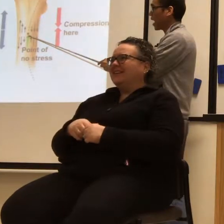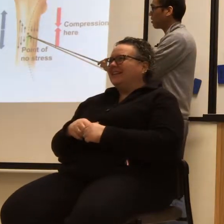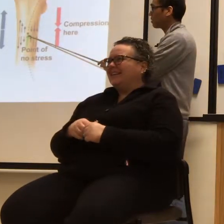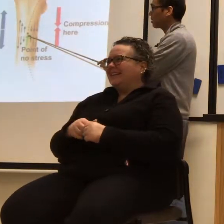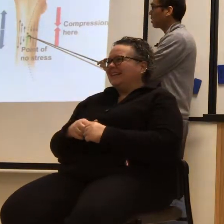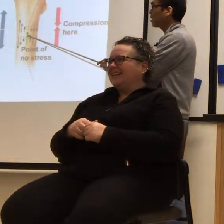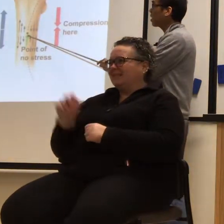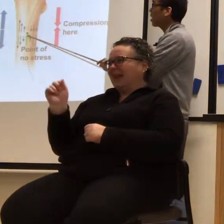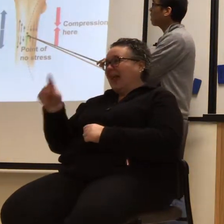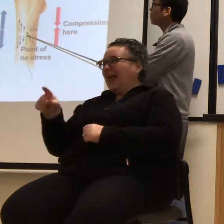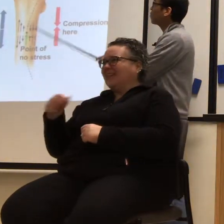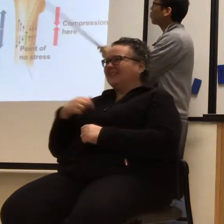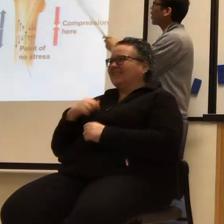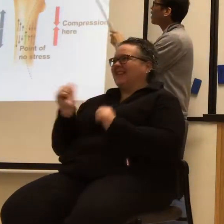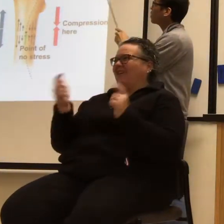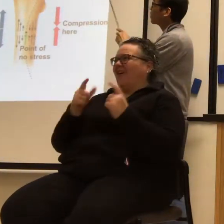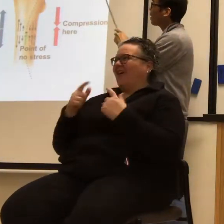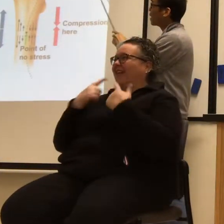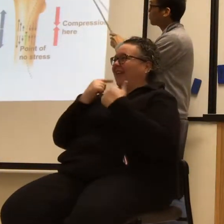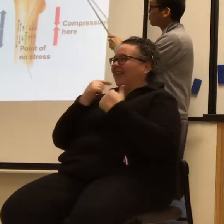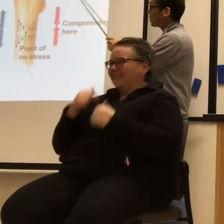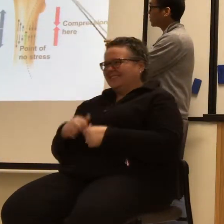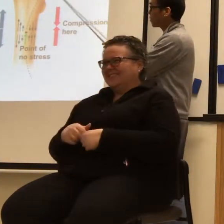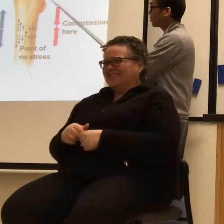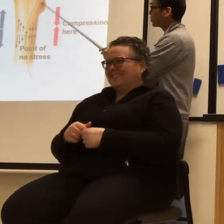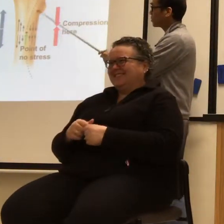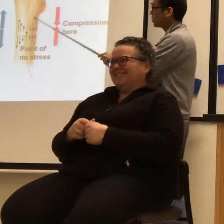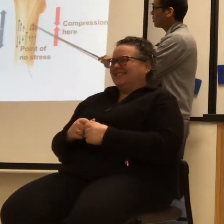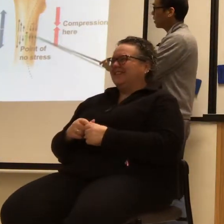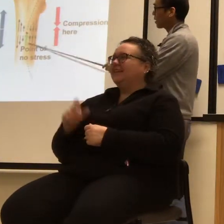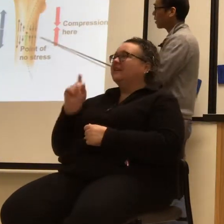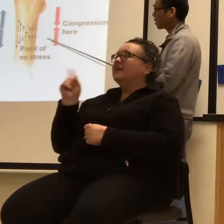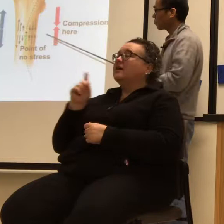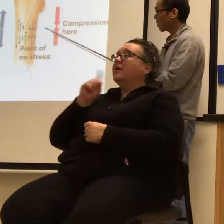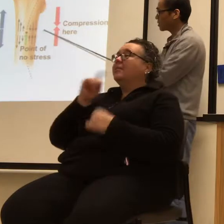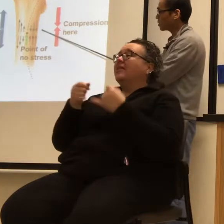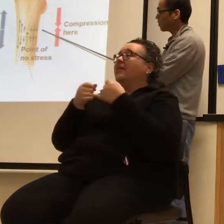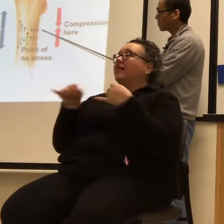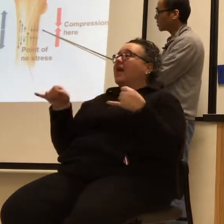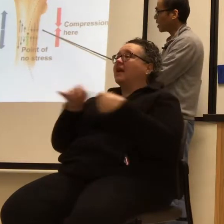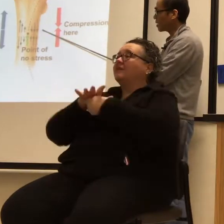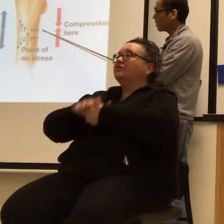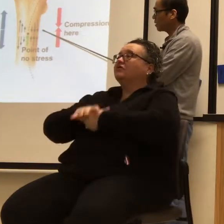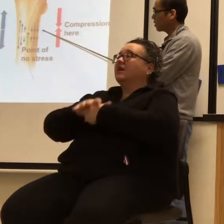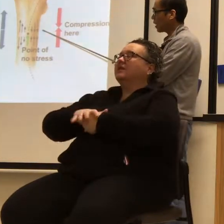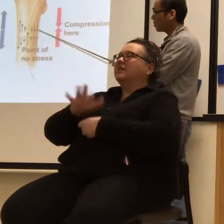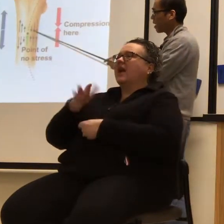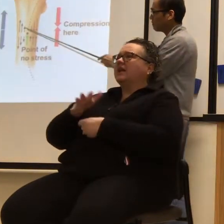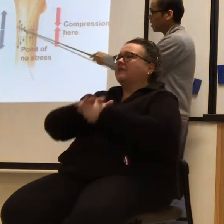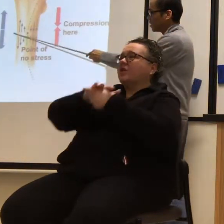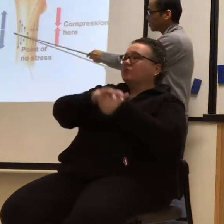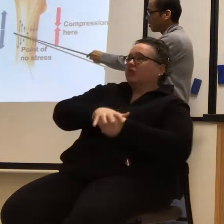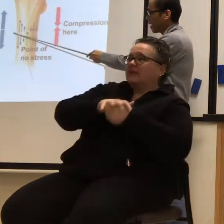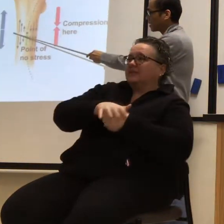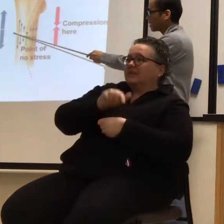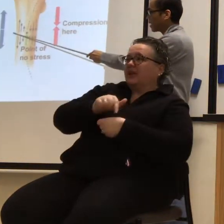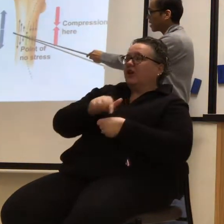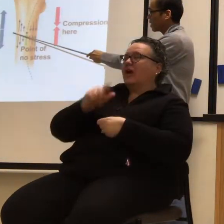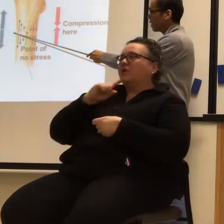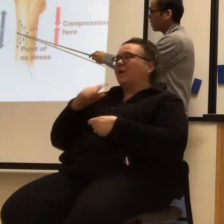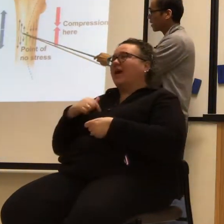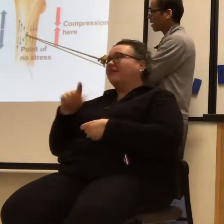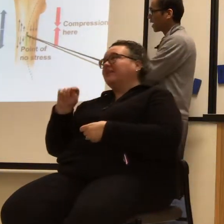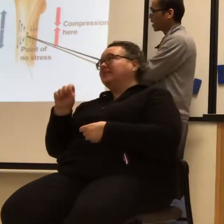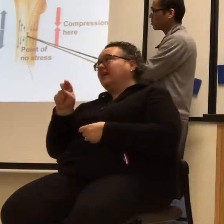empty shaft. The way the line of stress goes, it kind of compresses on this side, and you have tension on that